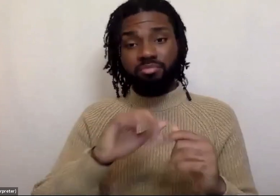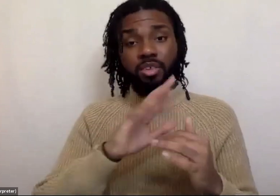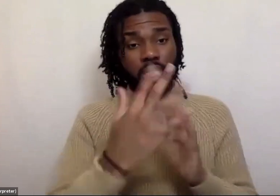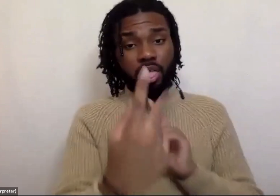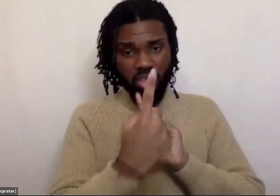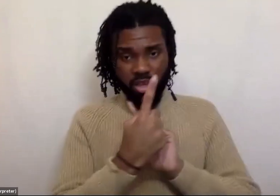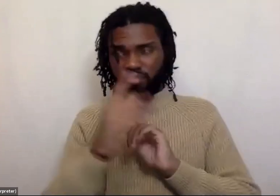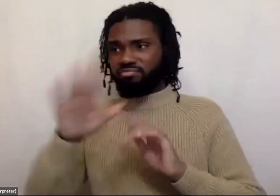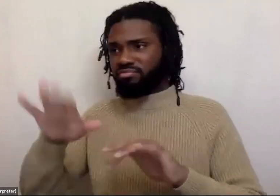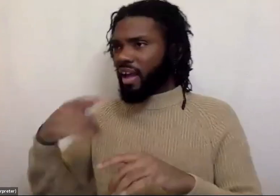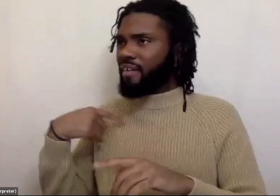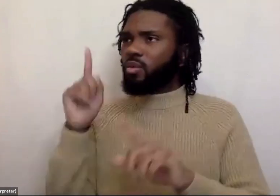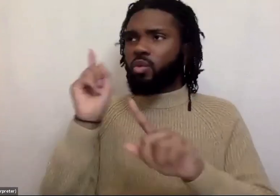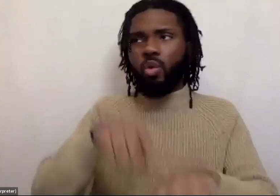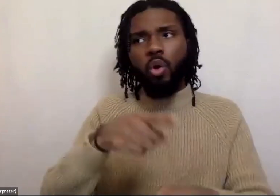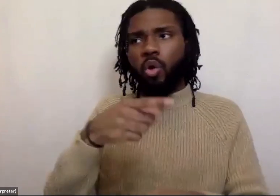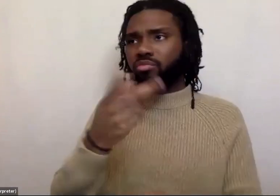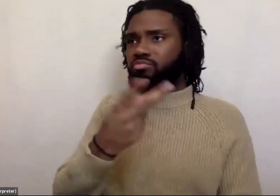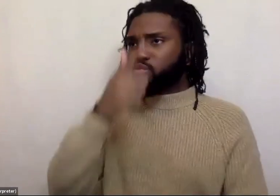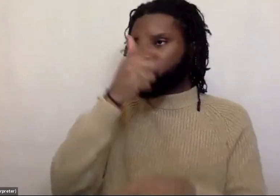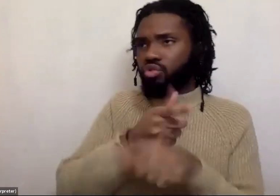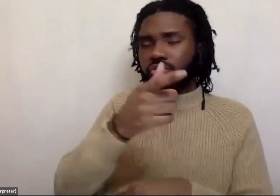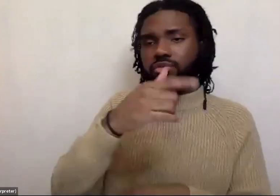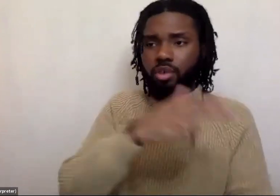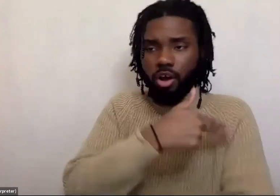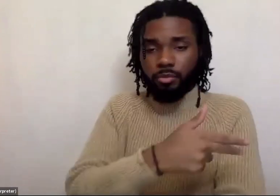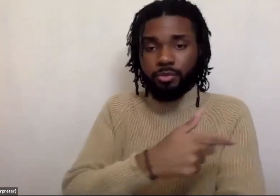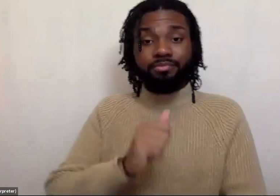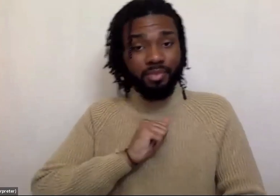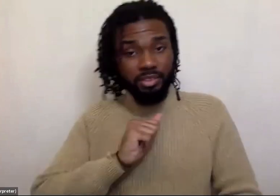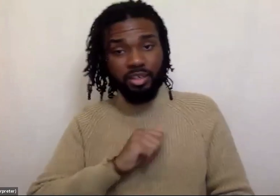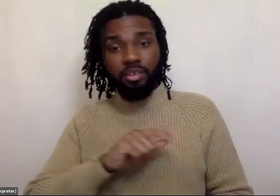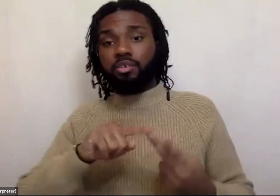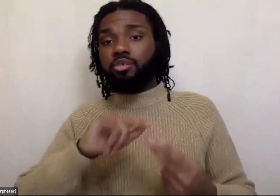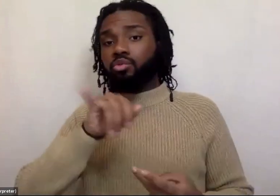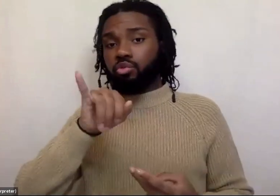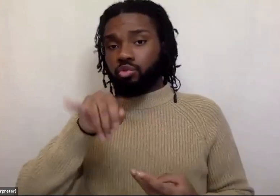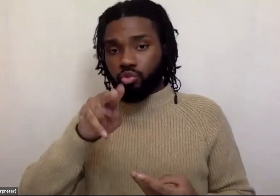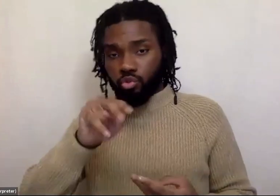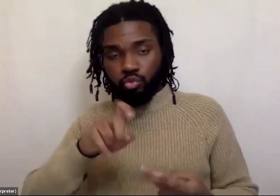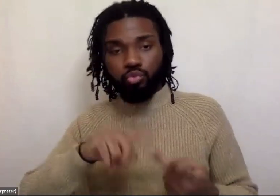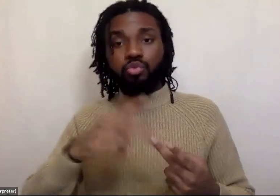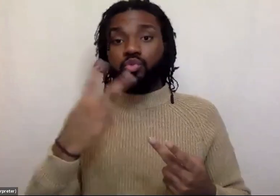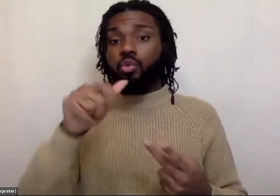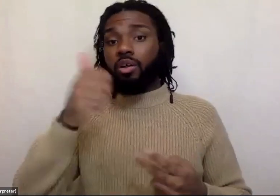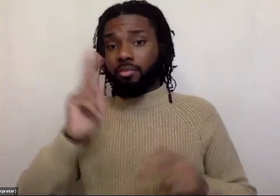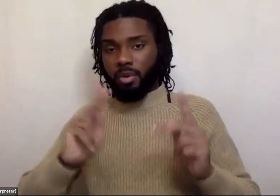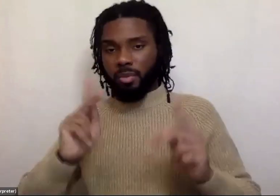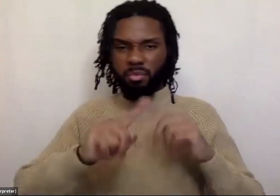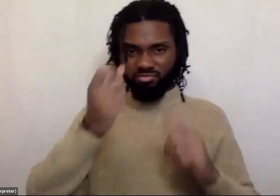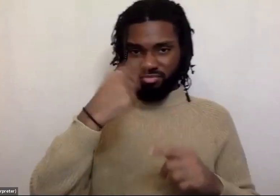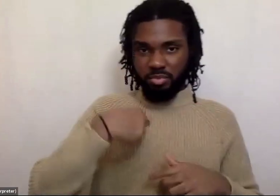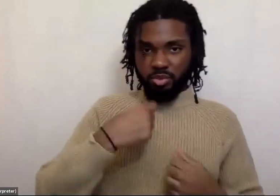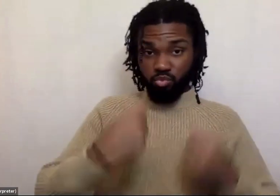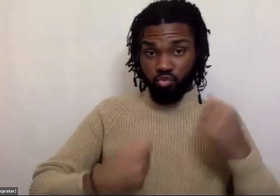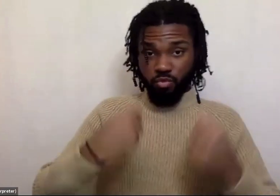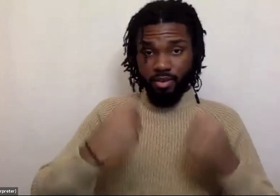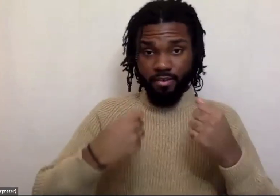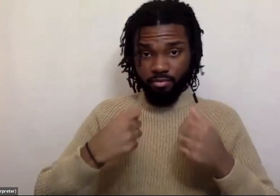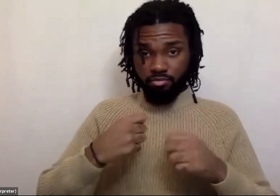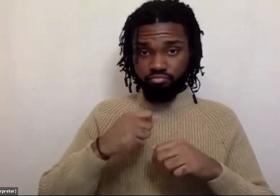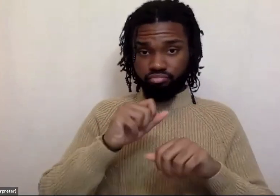hospital. So we get in the car, I, June, two other people, I'm driving. And at some point, this car comes on